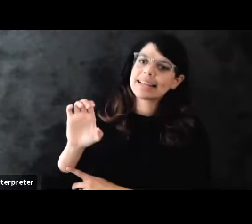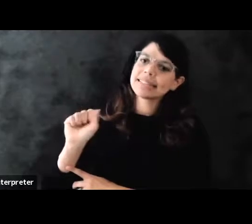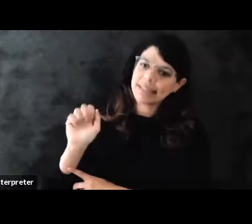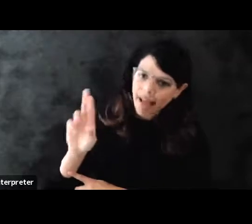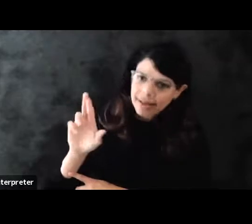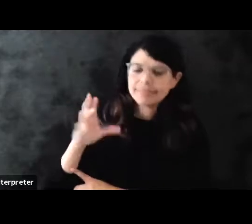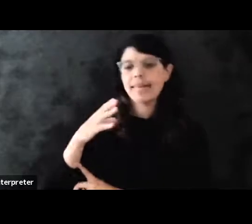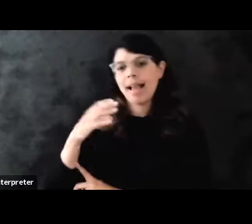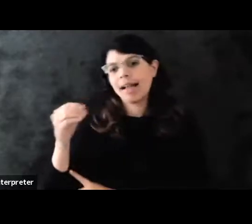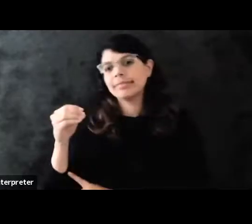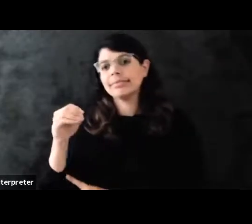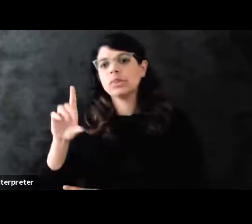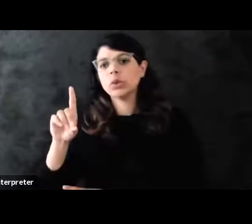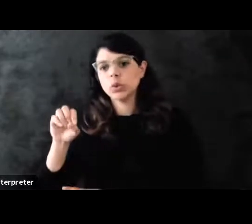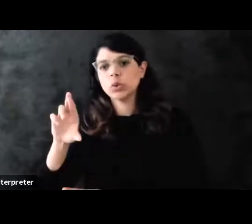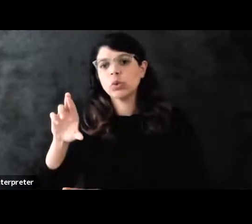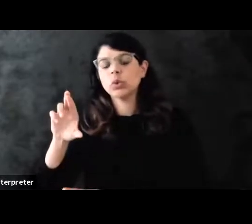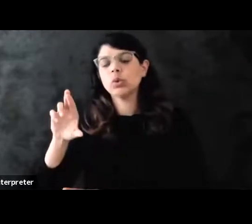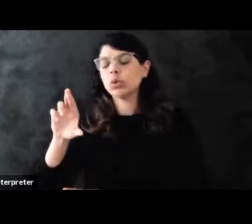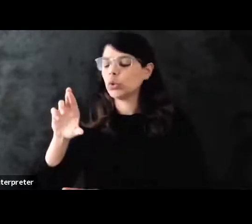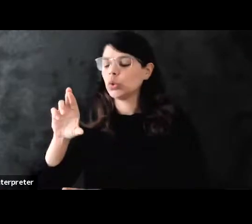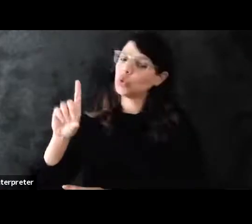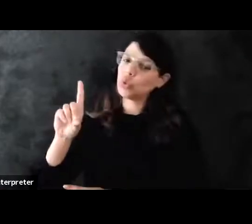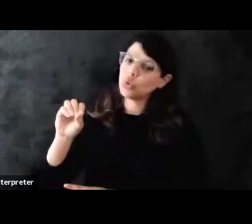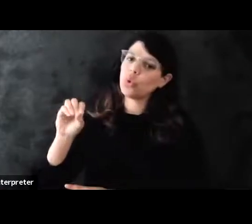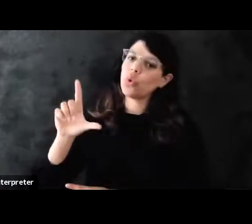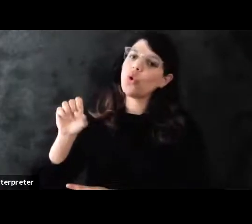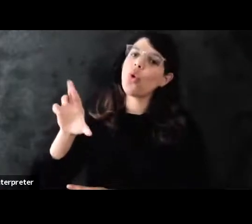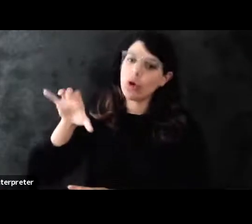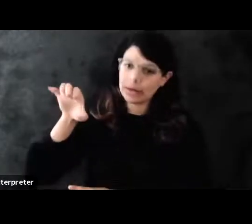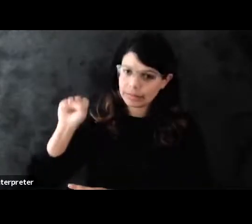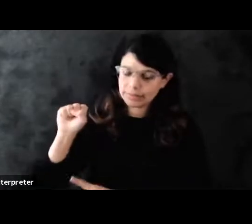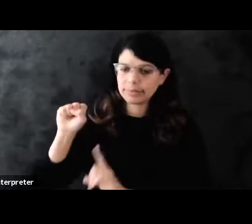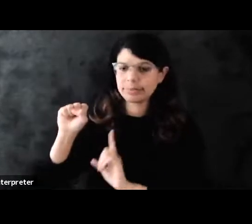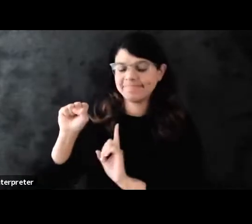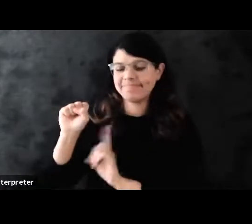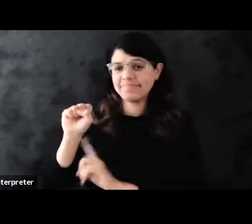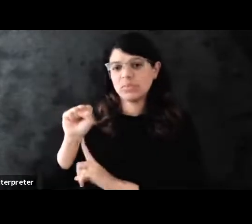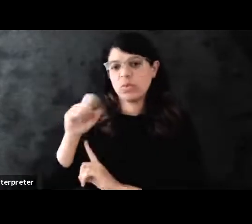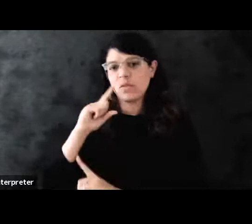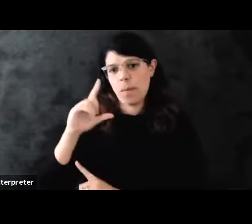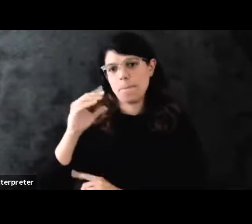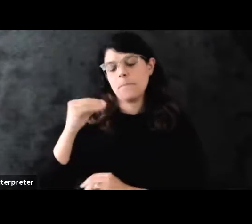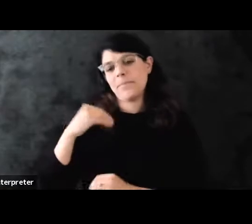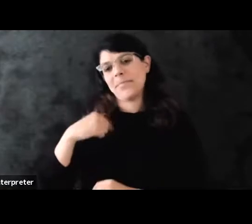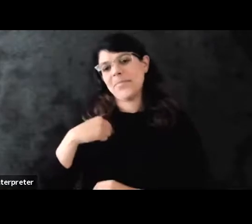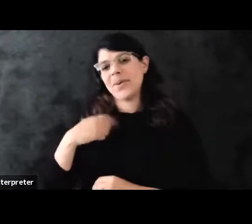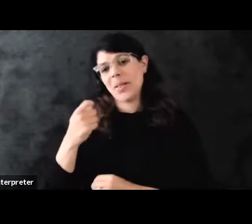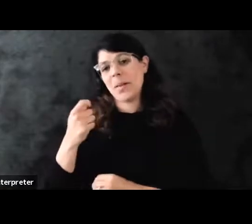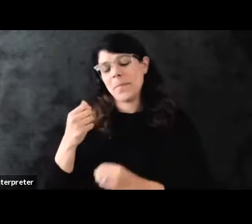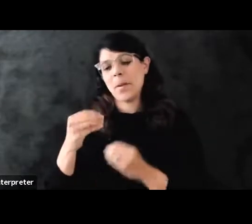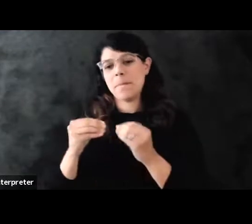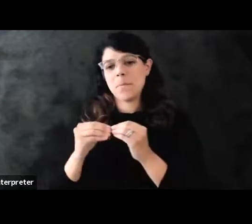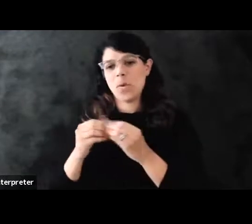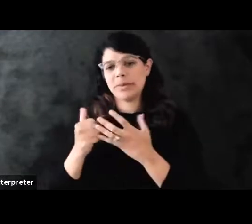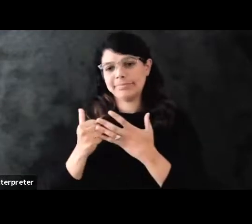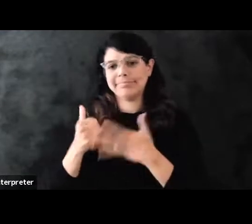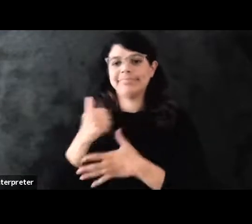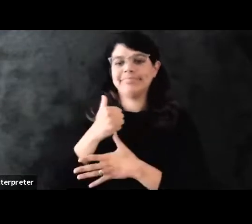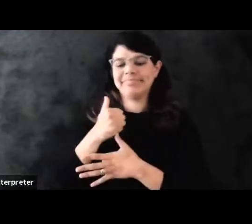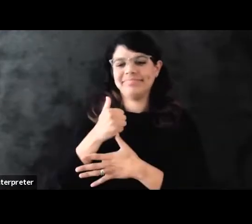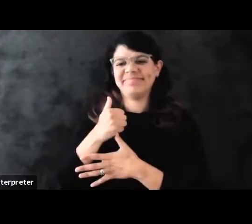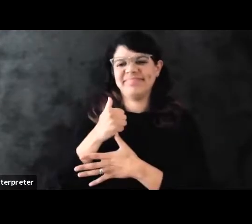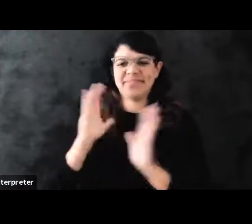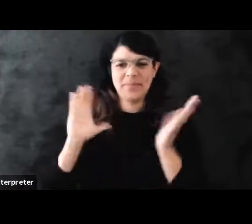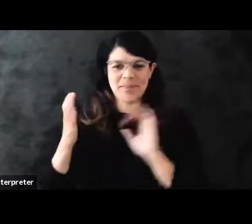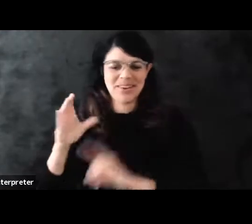while, but you know, Bobby Kennedy, I hate to tell you this if you happen to be a fan of Kennedy, you know, when we